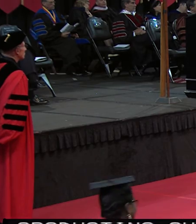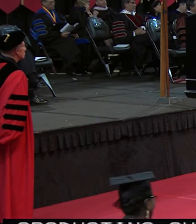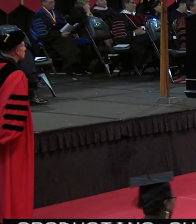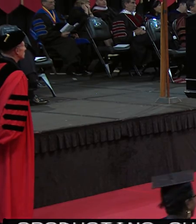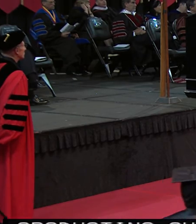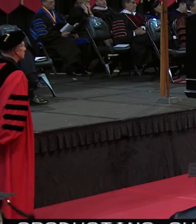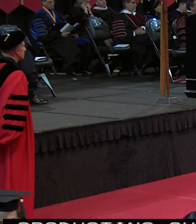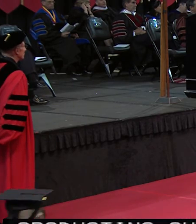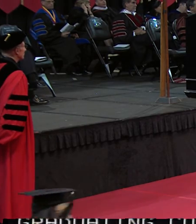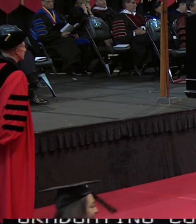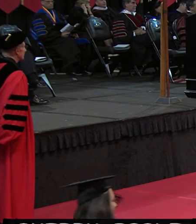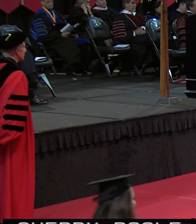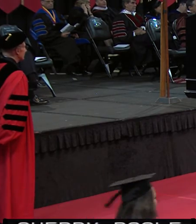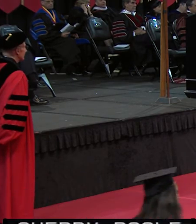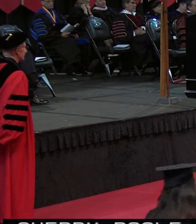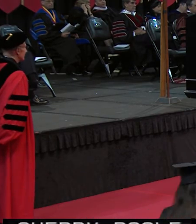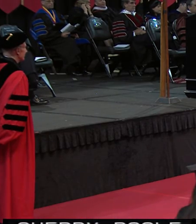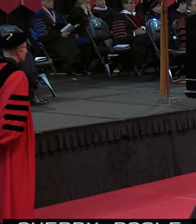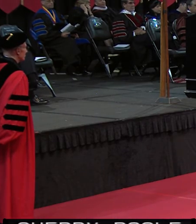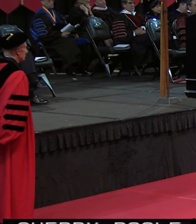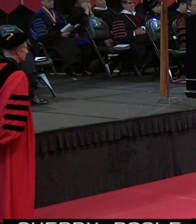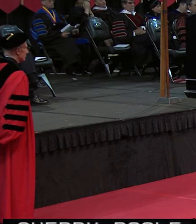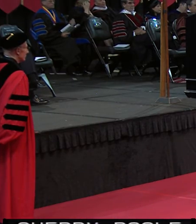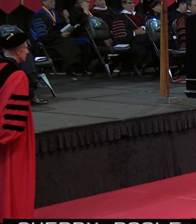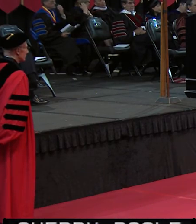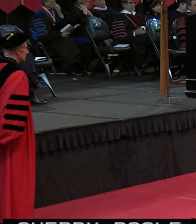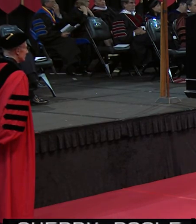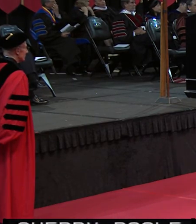Crystal Renee Rogelio.